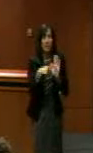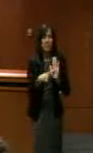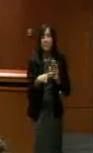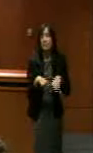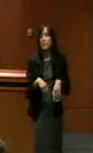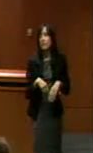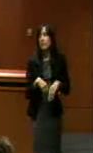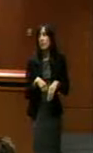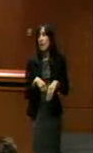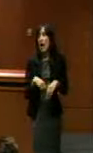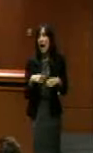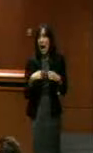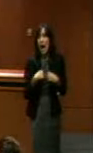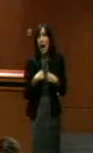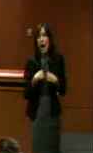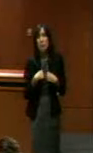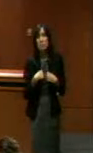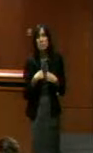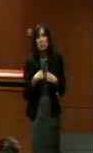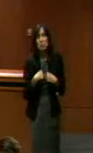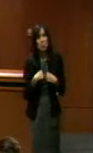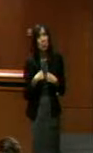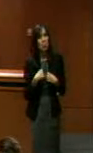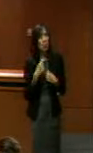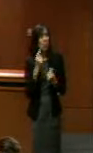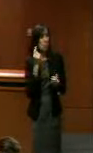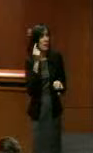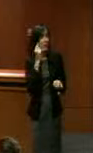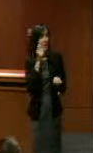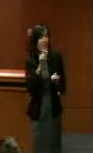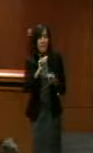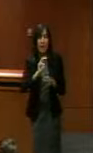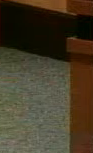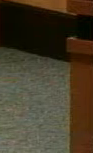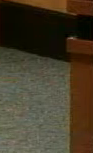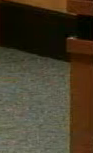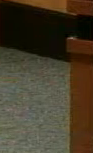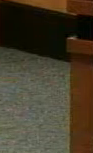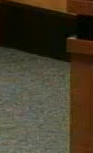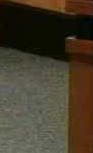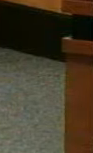believe that there's great value in Amtrak and other